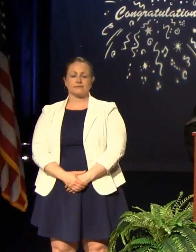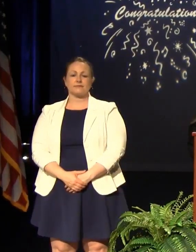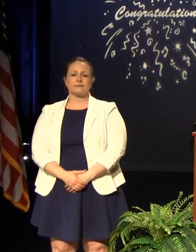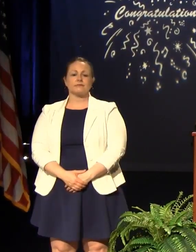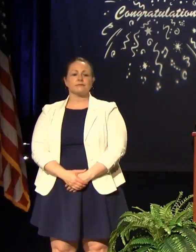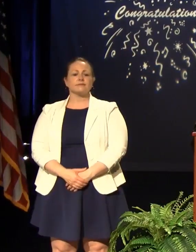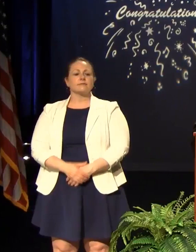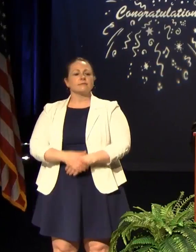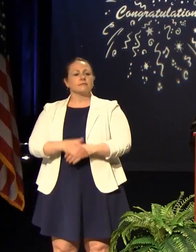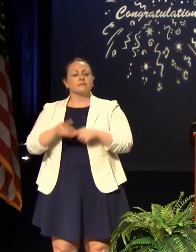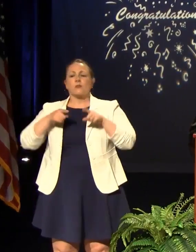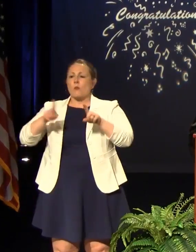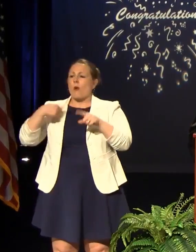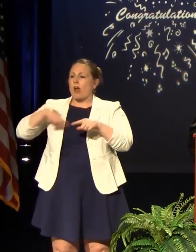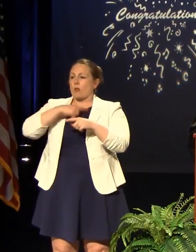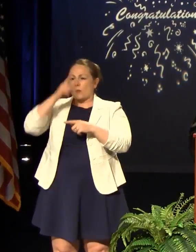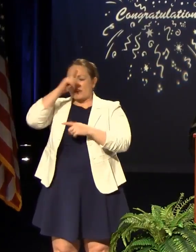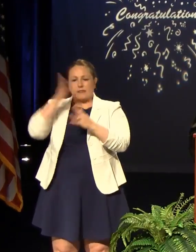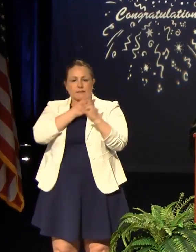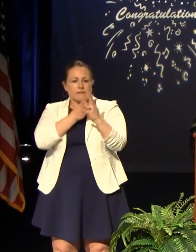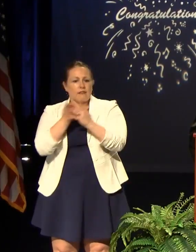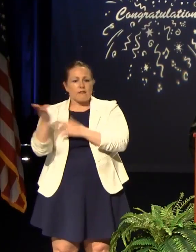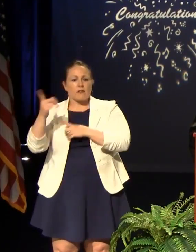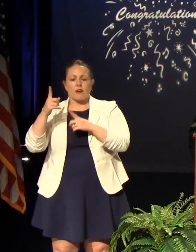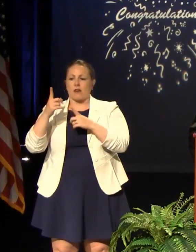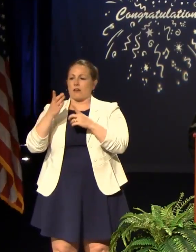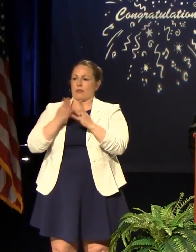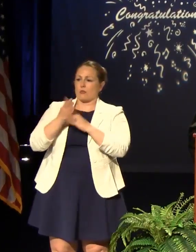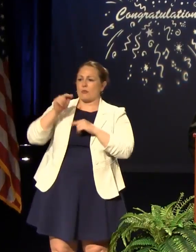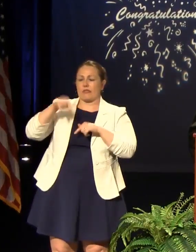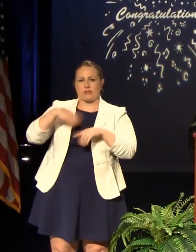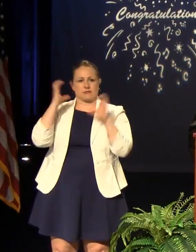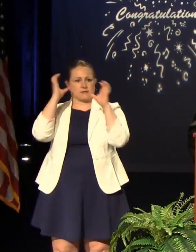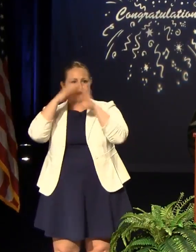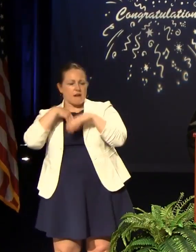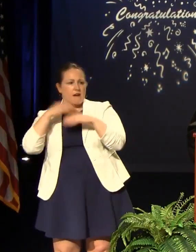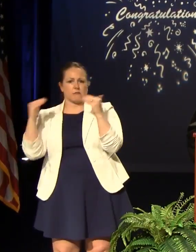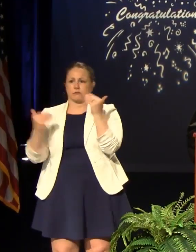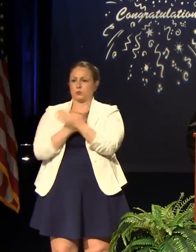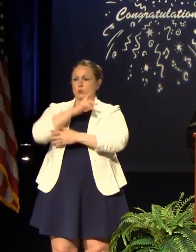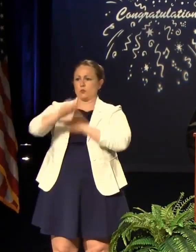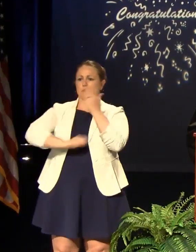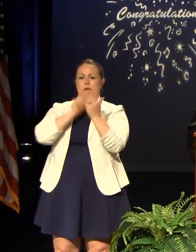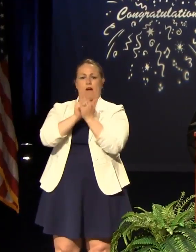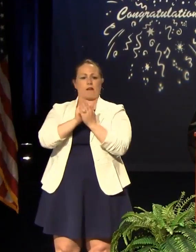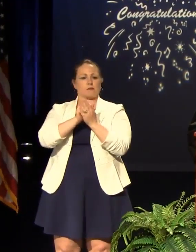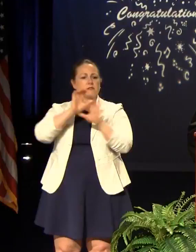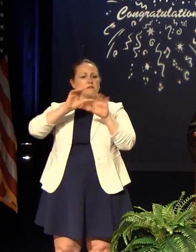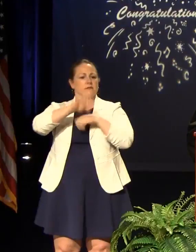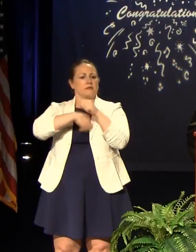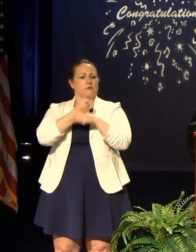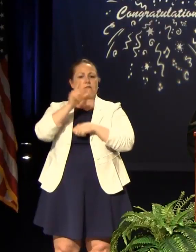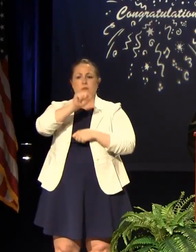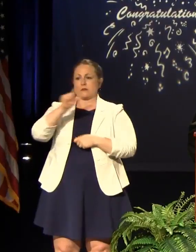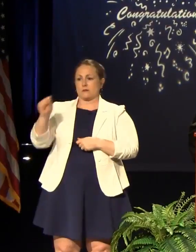While we navigate through these unprecedented times in 2020, we, as a Board of